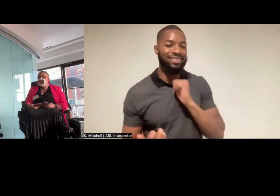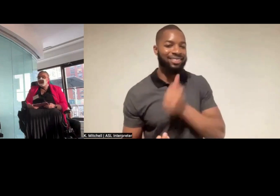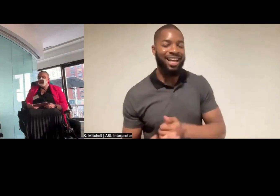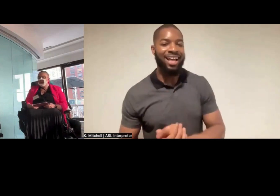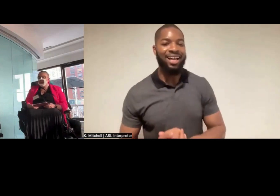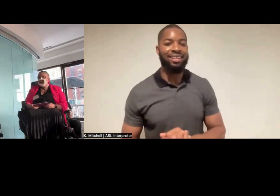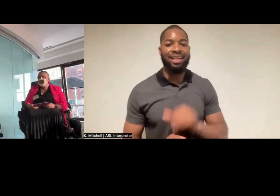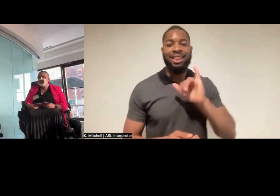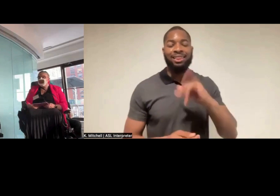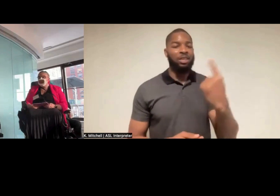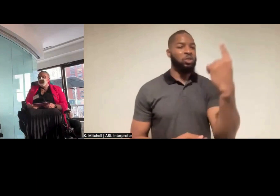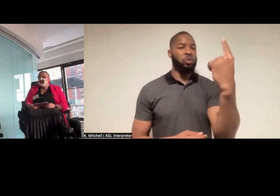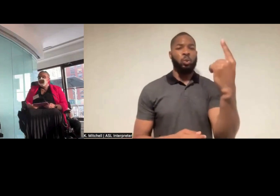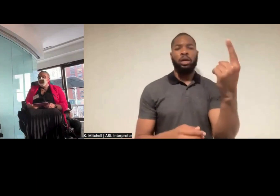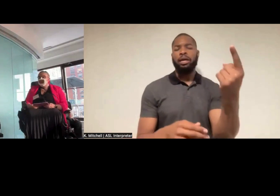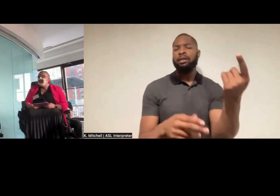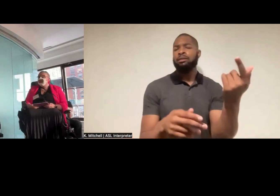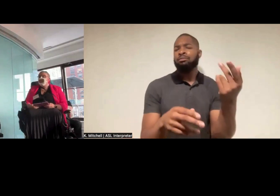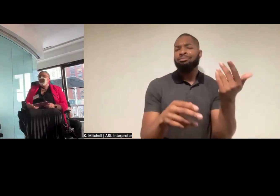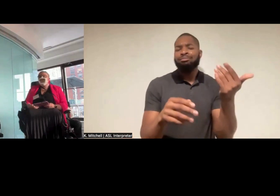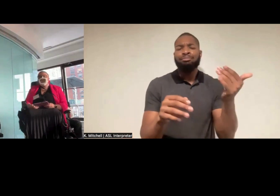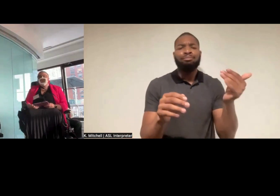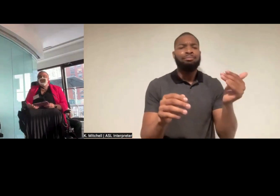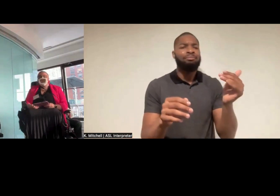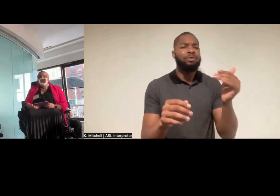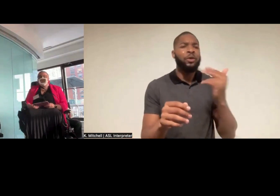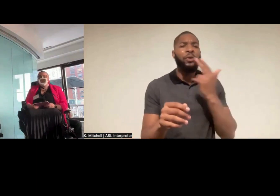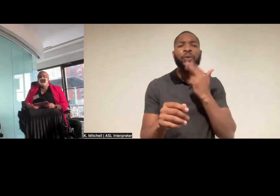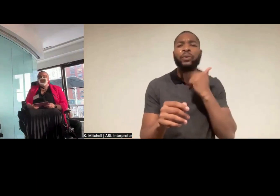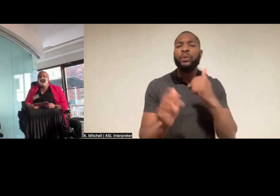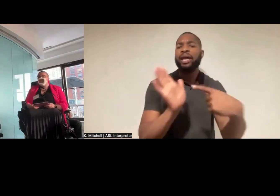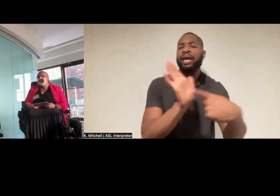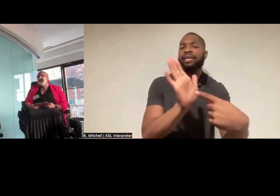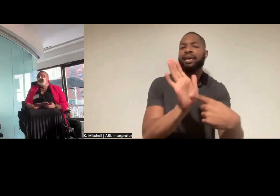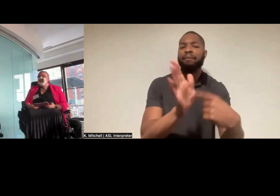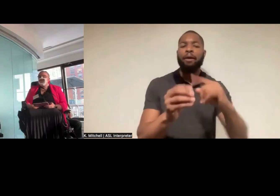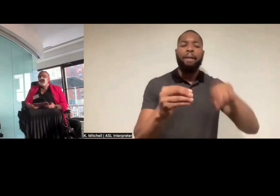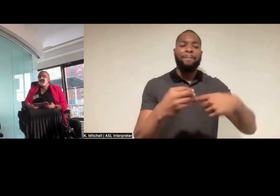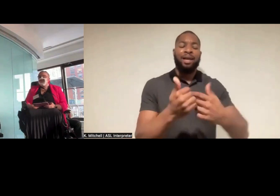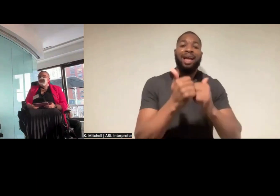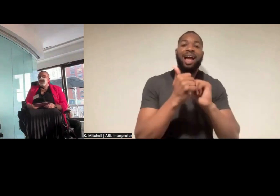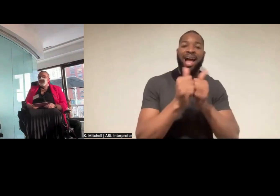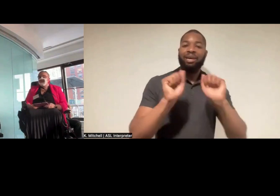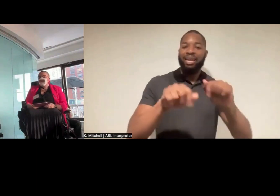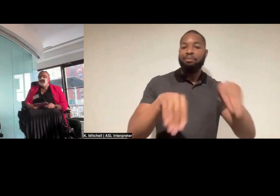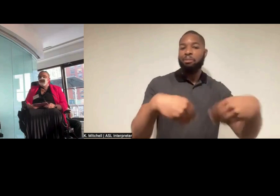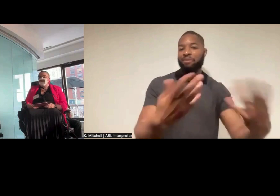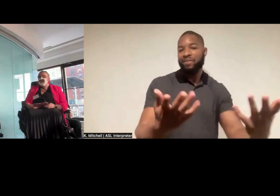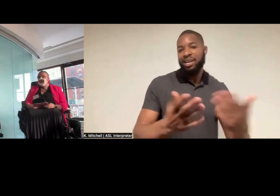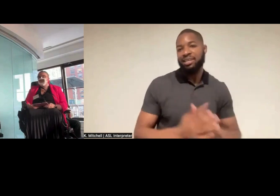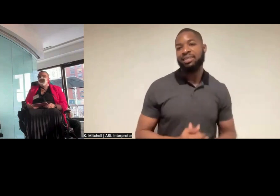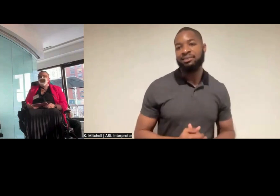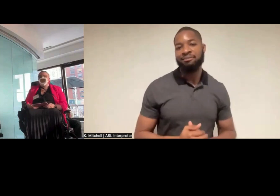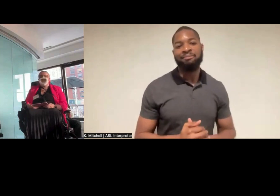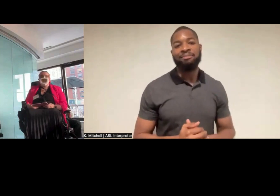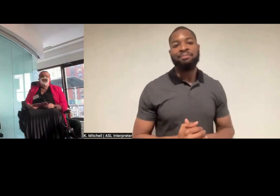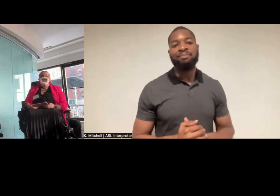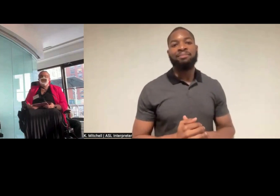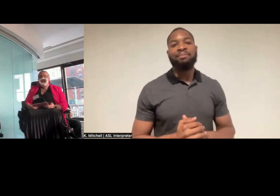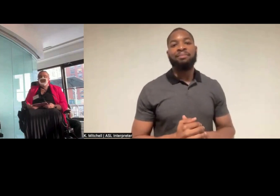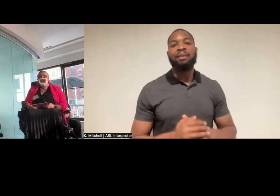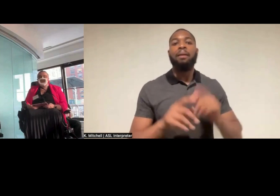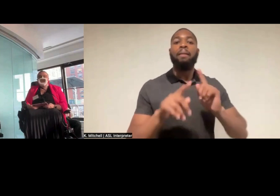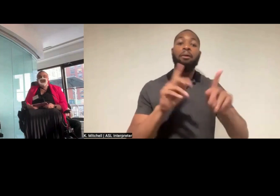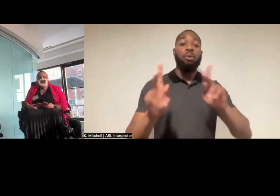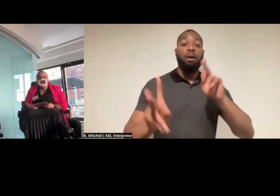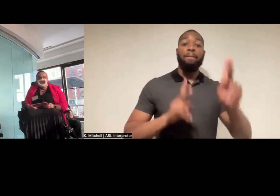small example of progress that was made, and then unfortunately was rolled back several years later when people